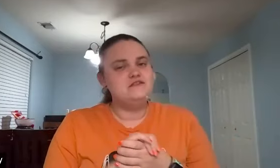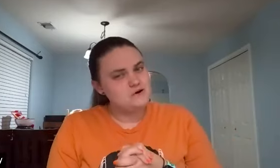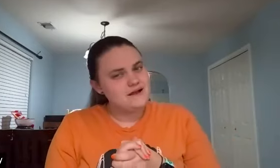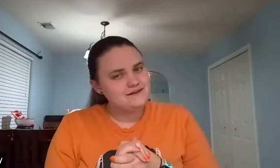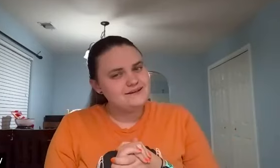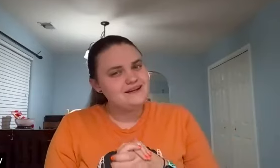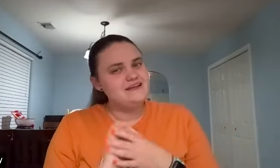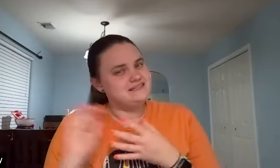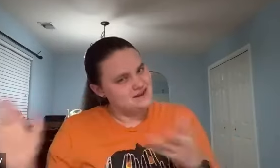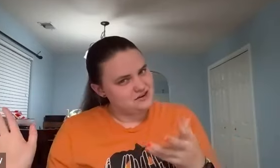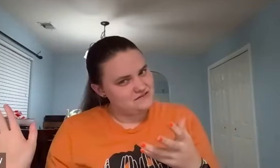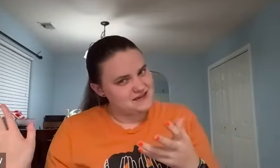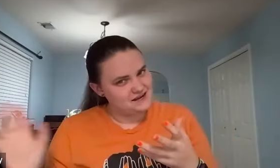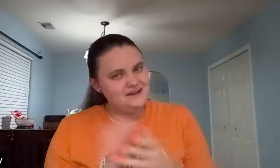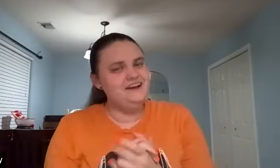more likely it's not going to have a sign.